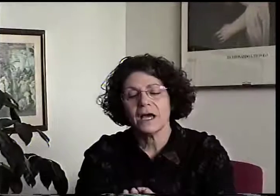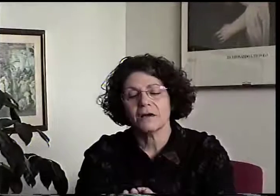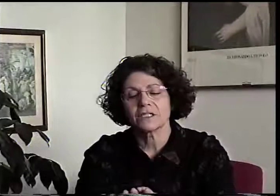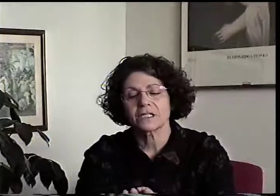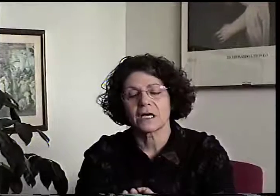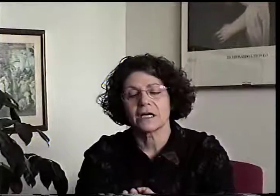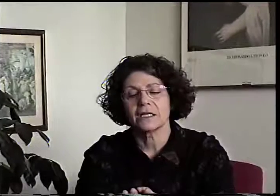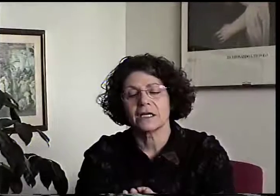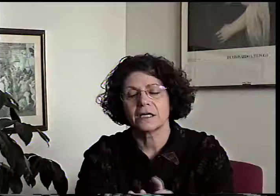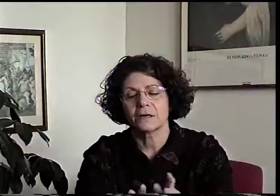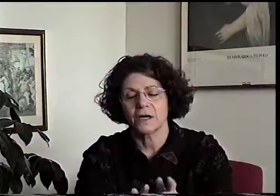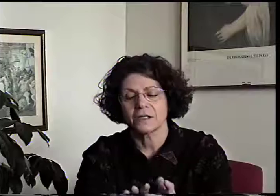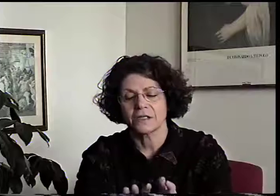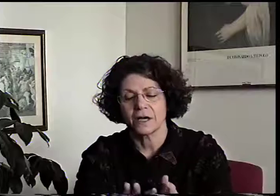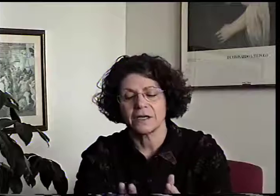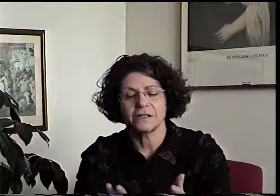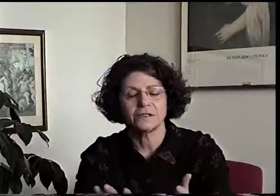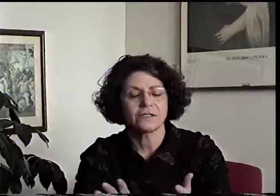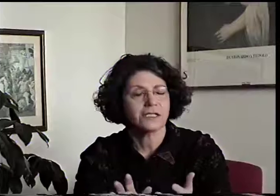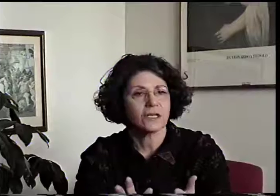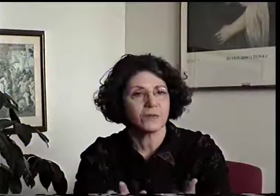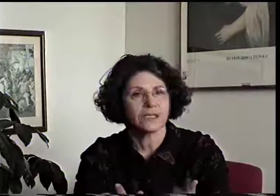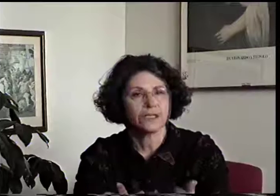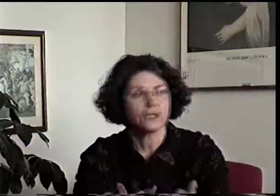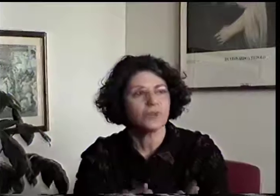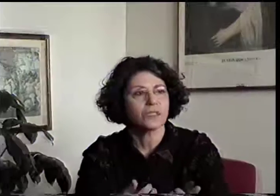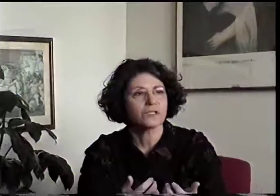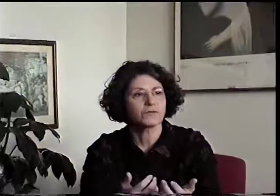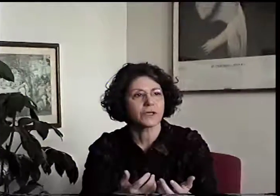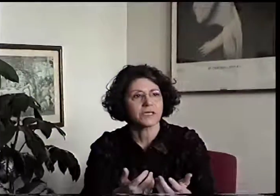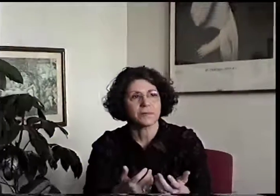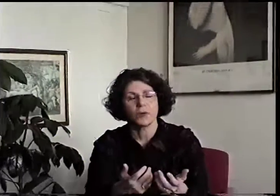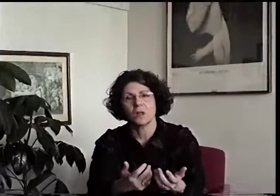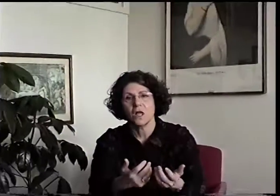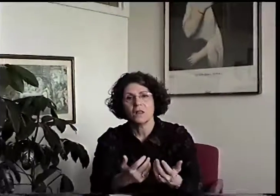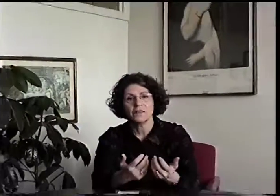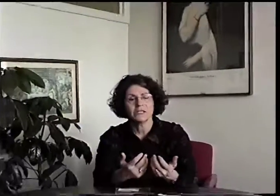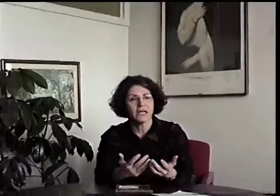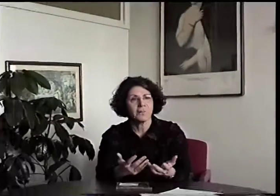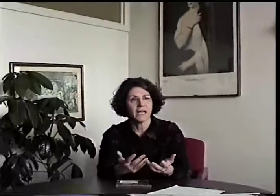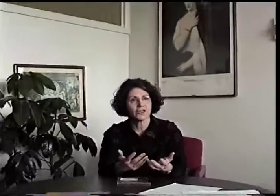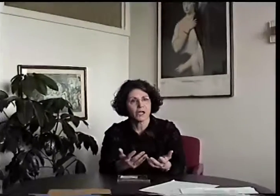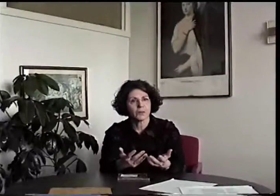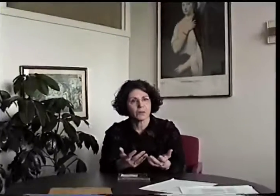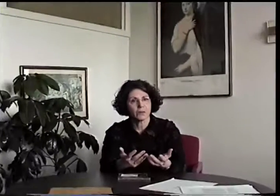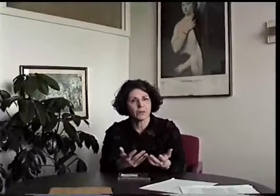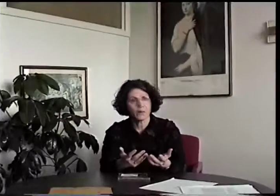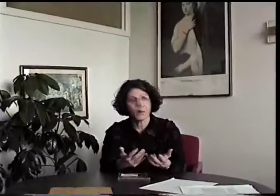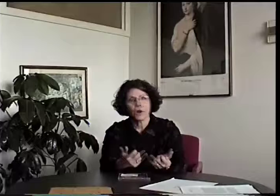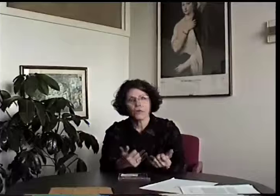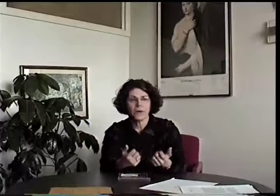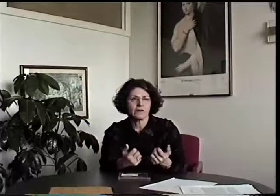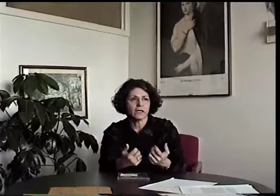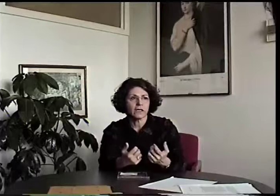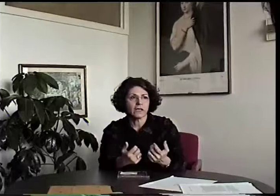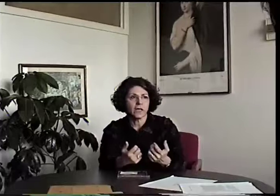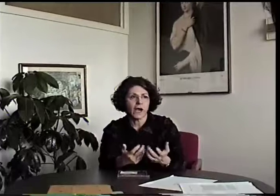have a signed sequence, uses, for example, the same hand shape, or you have lines